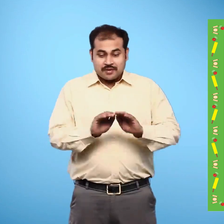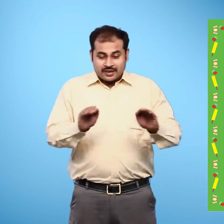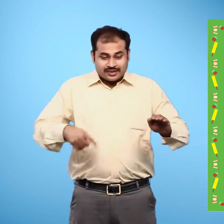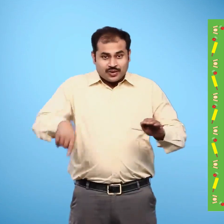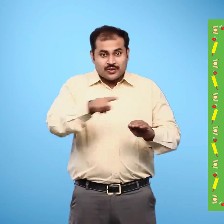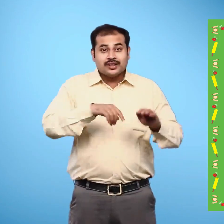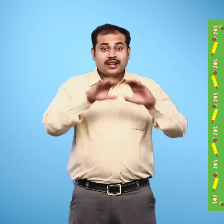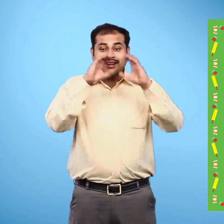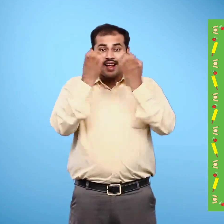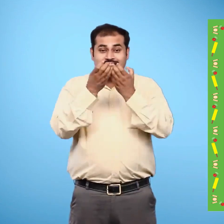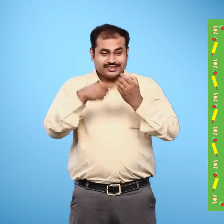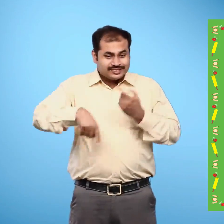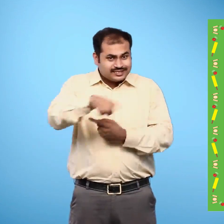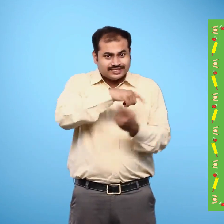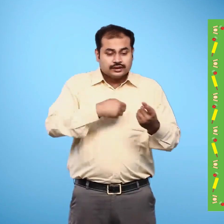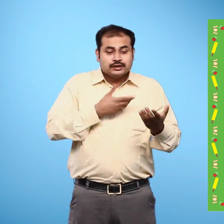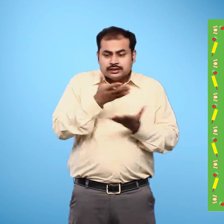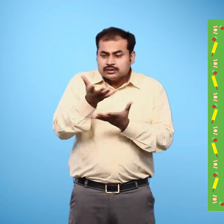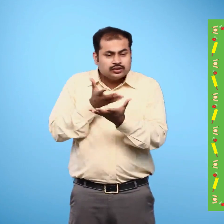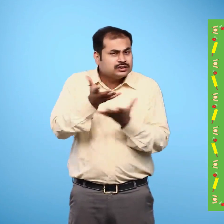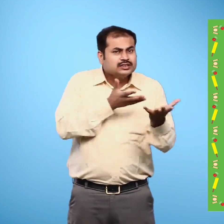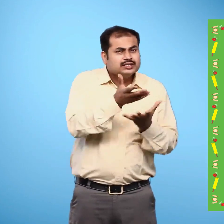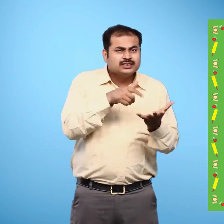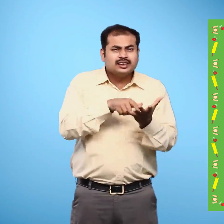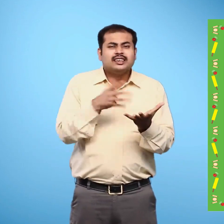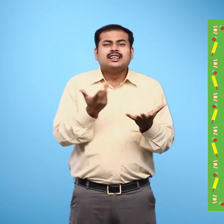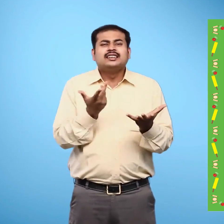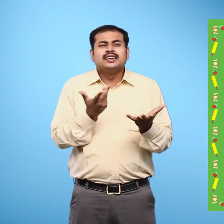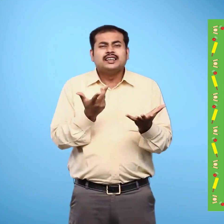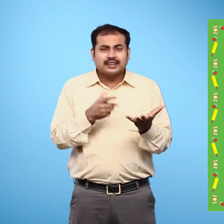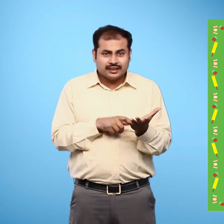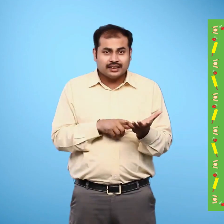Start a discussion in the class on things in the child's environment